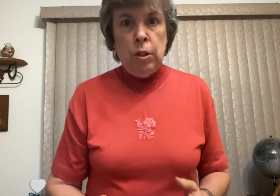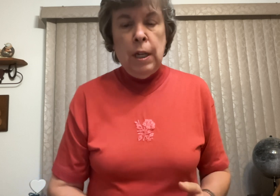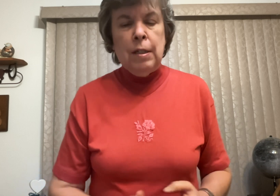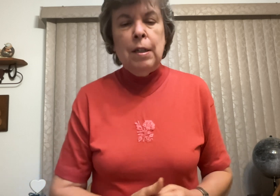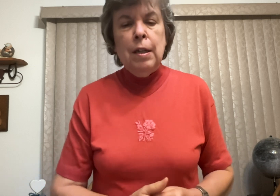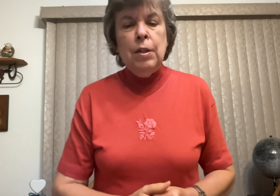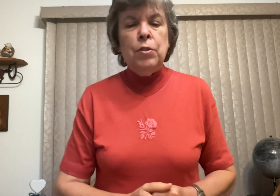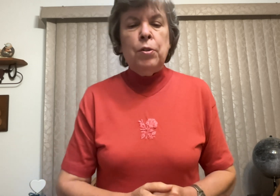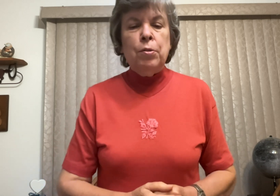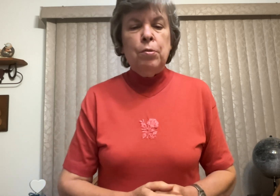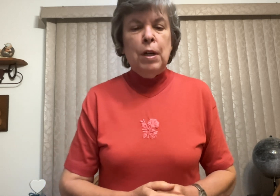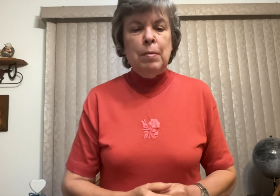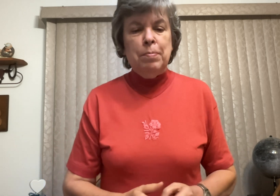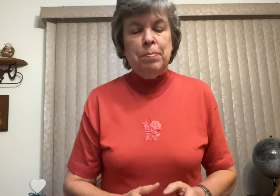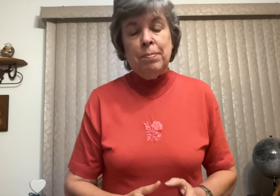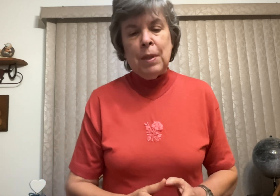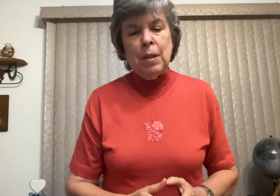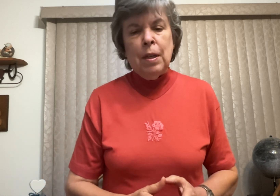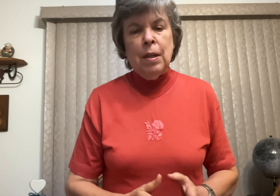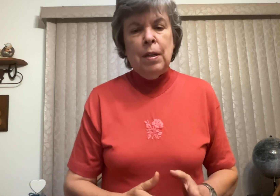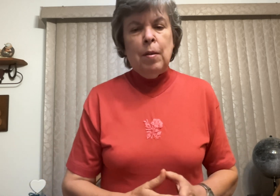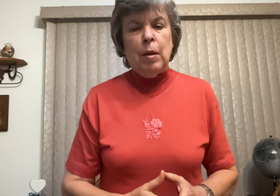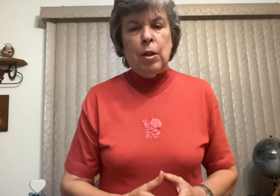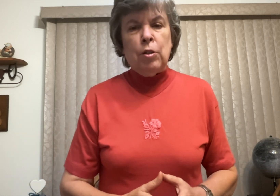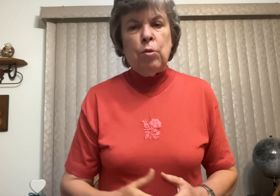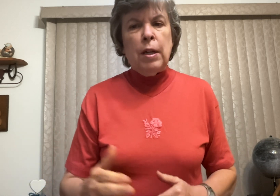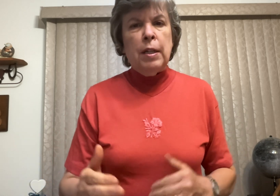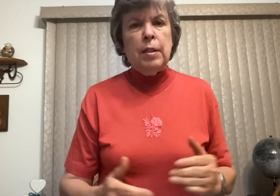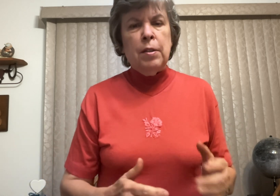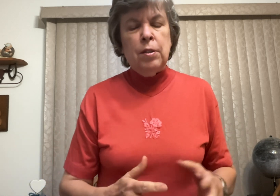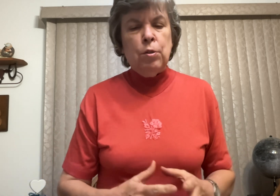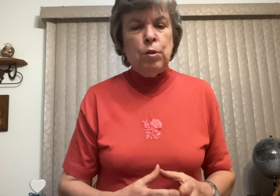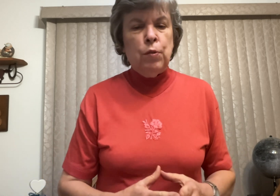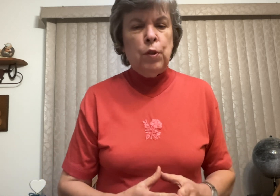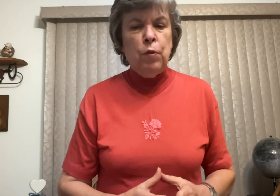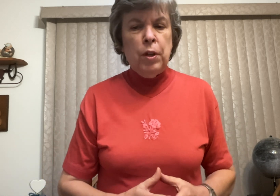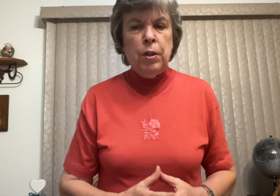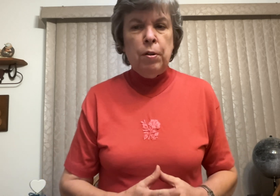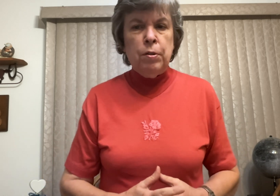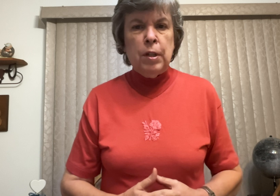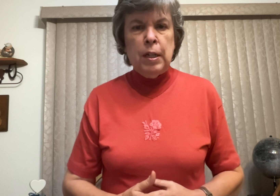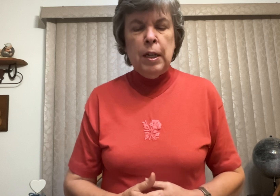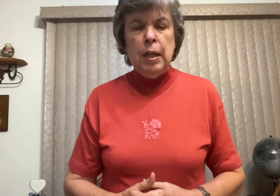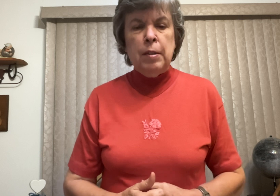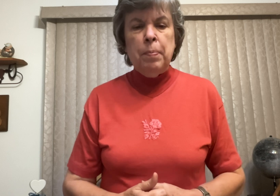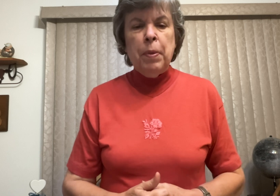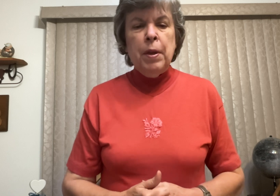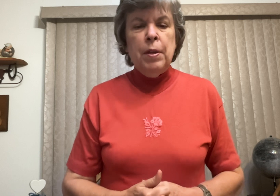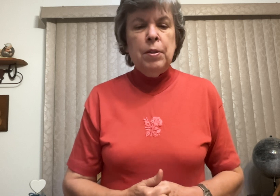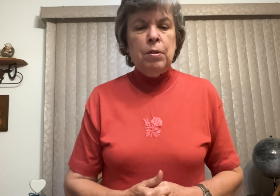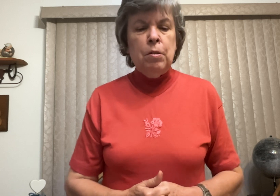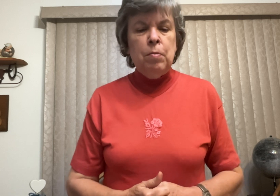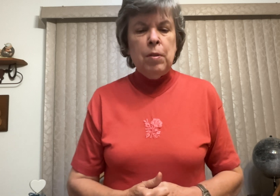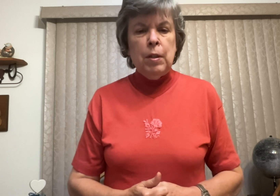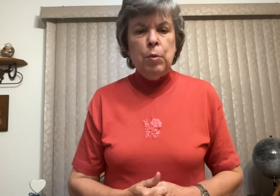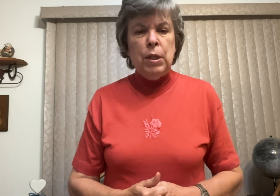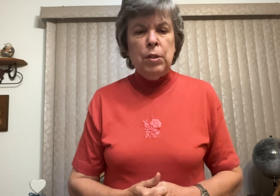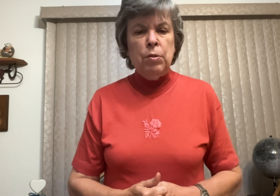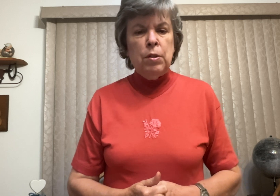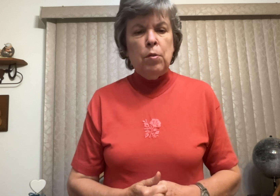again. So I try to get this into as few videos as I can. So hopefully we can do this in one or